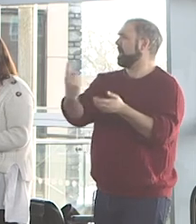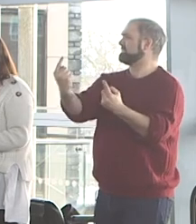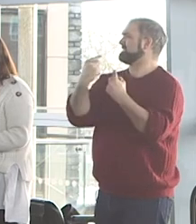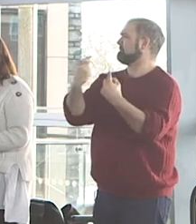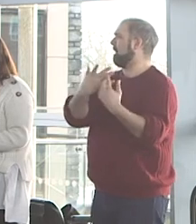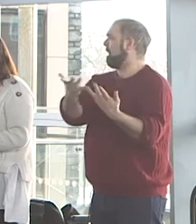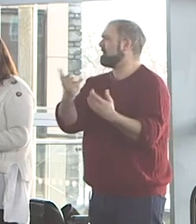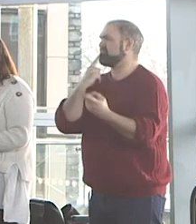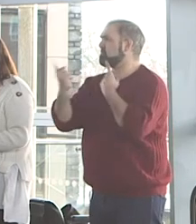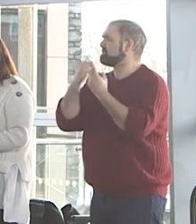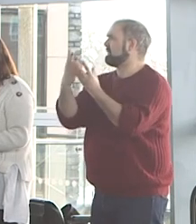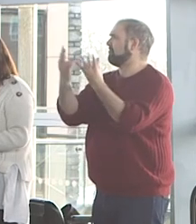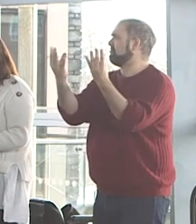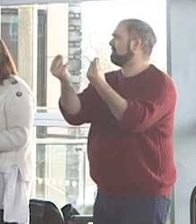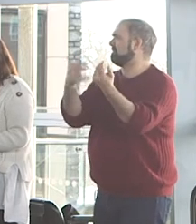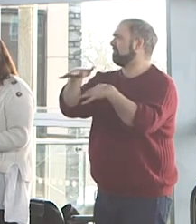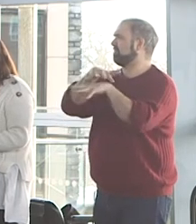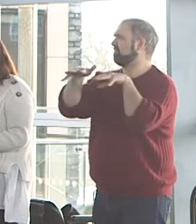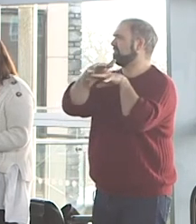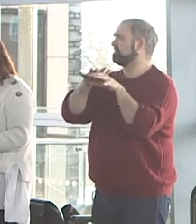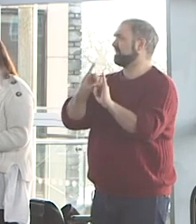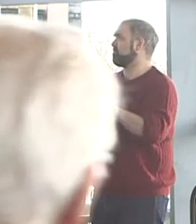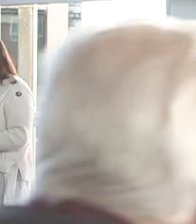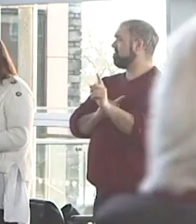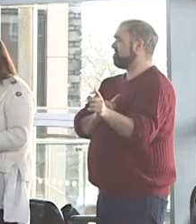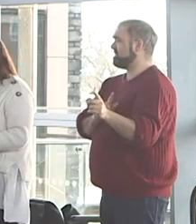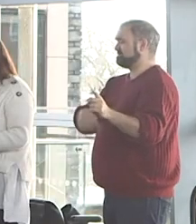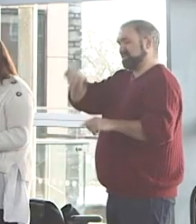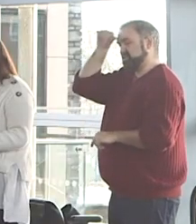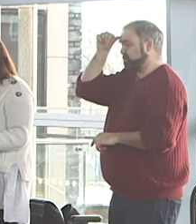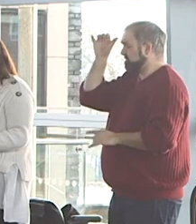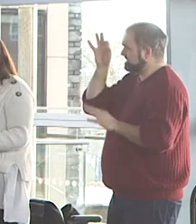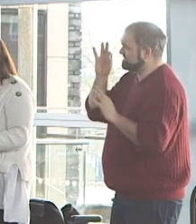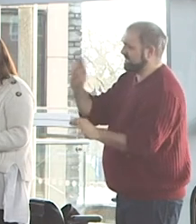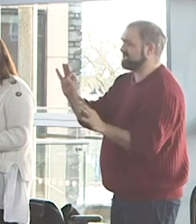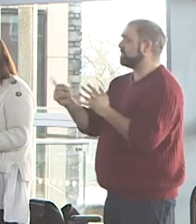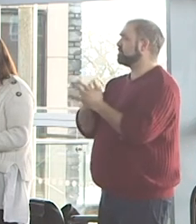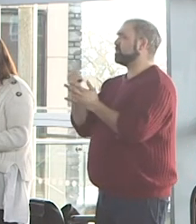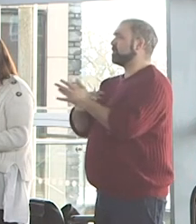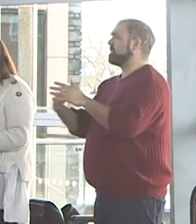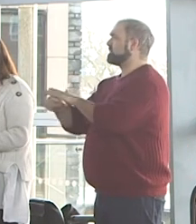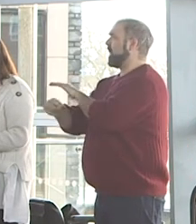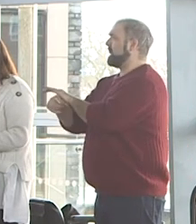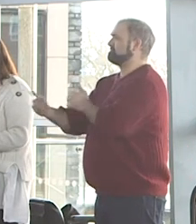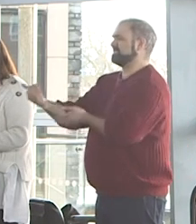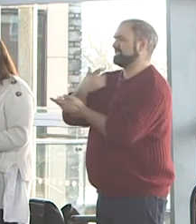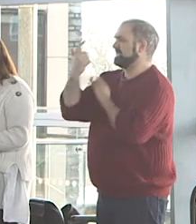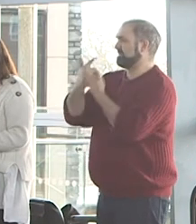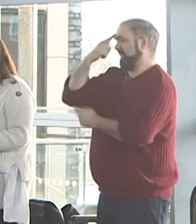and the misinformation of where I'm coming from is terrible. I knew exactly what the other asylum seekers would think,